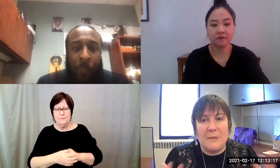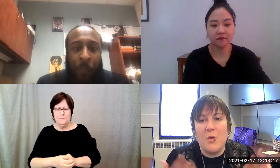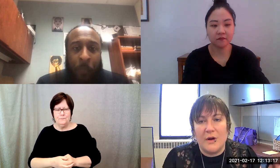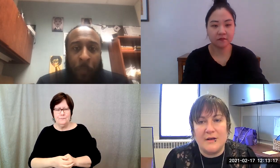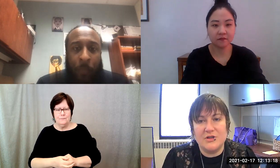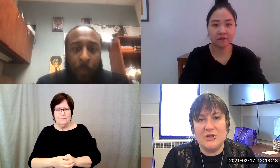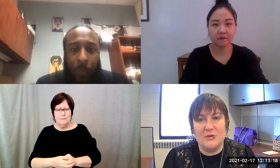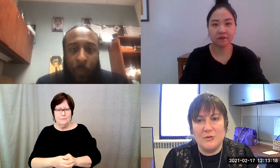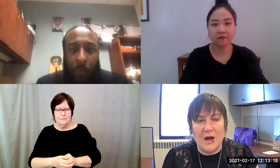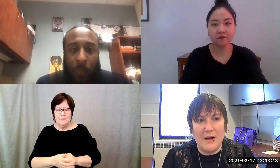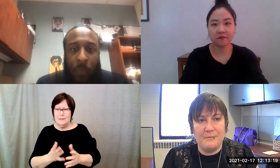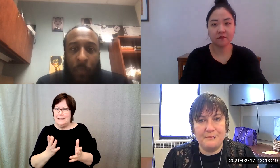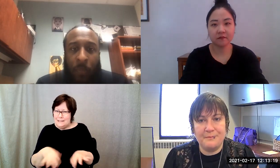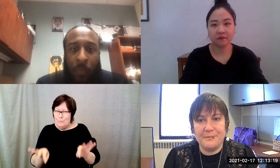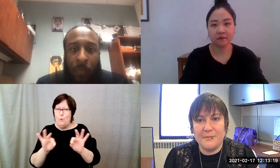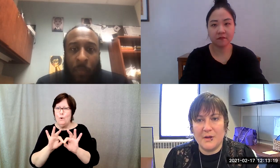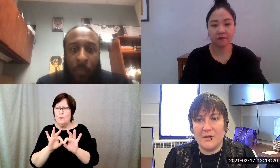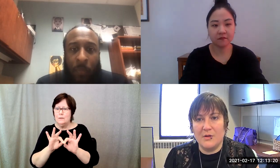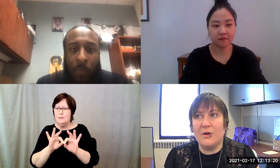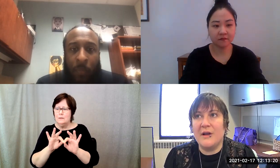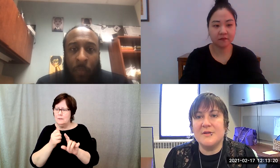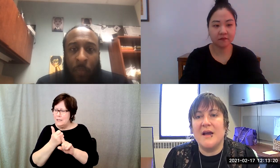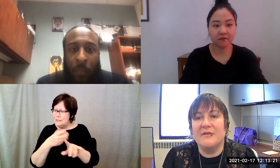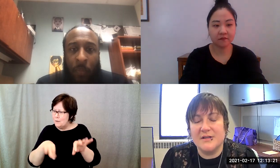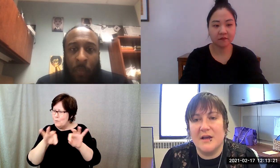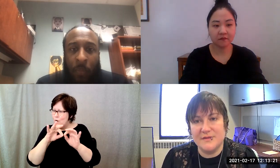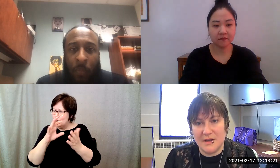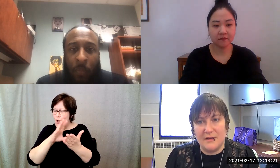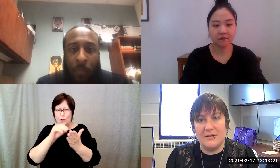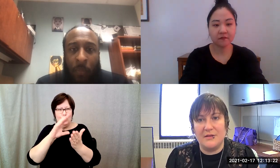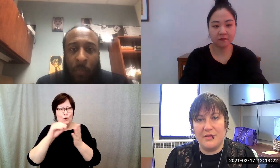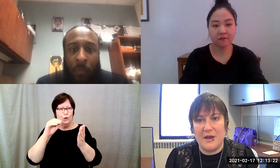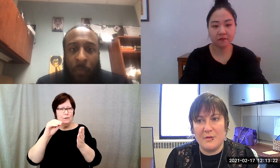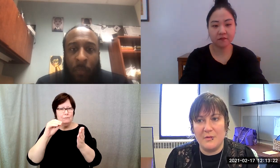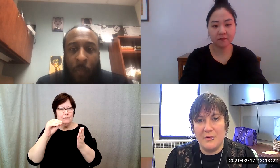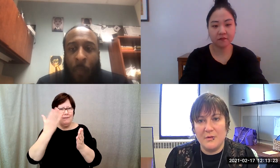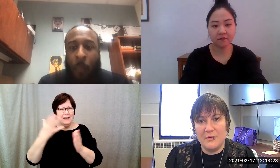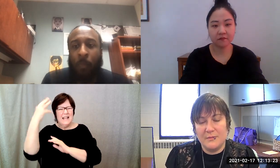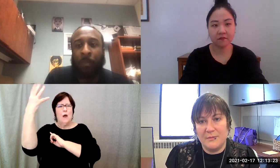it's important to learn outside of ourselves and